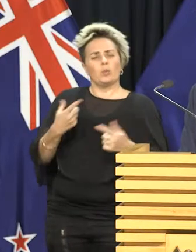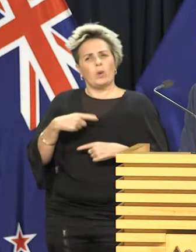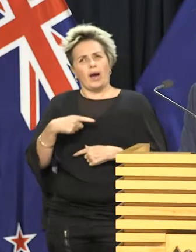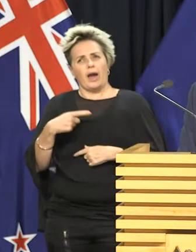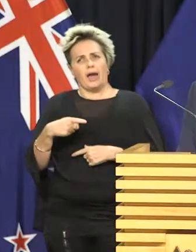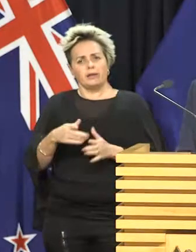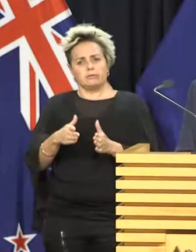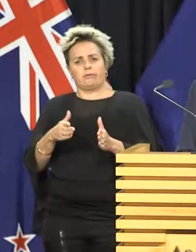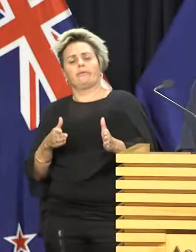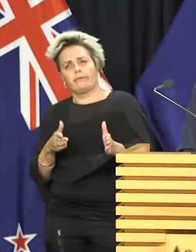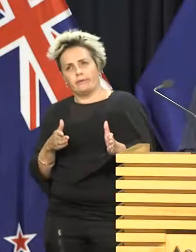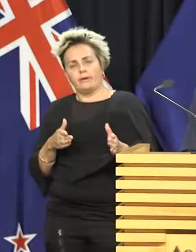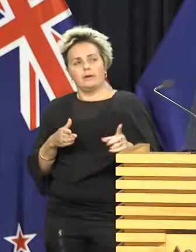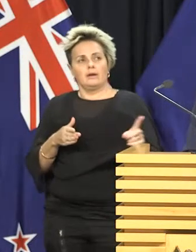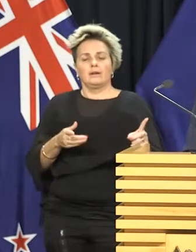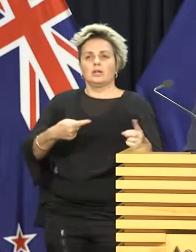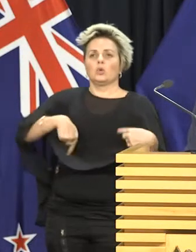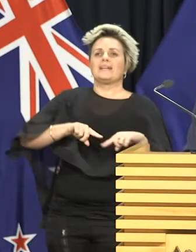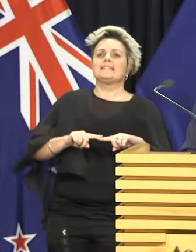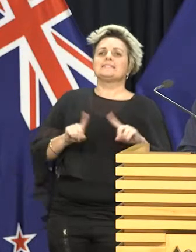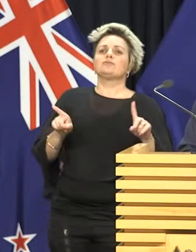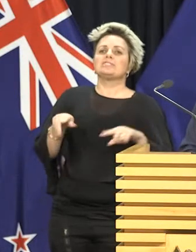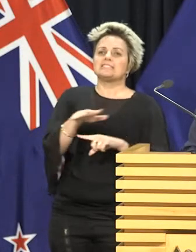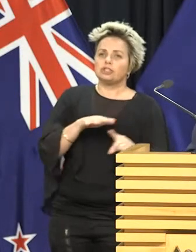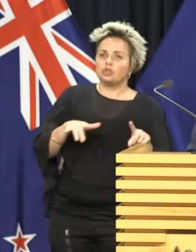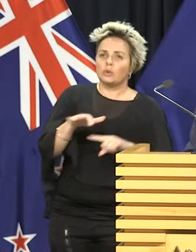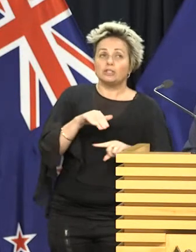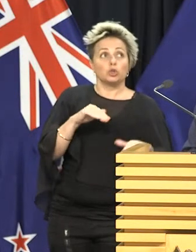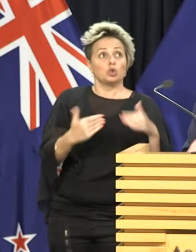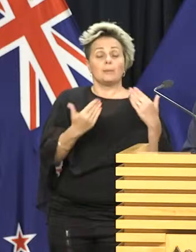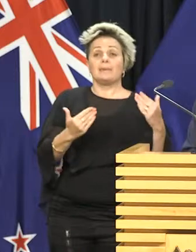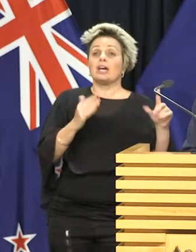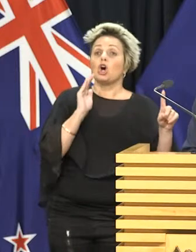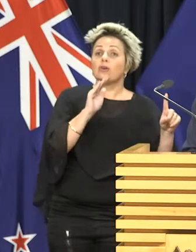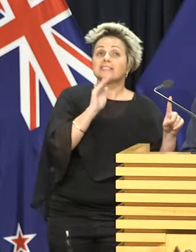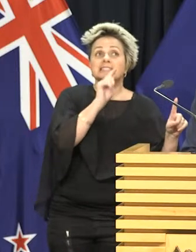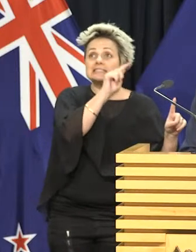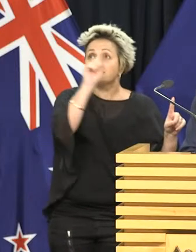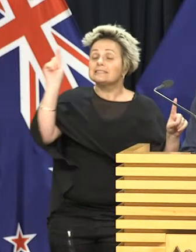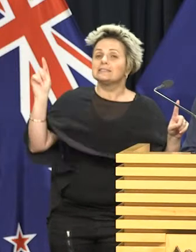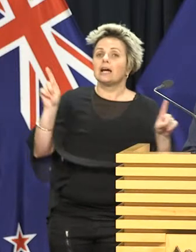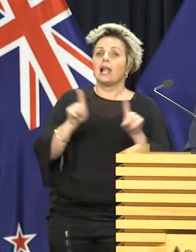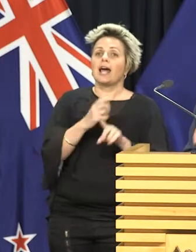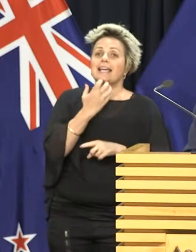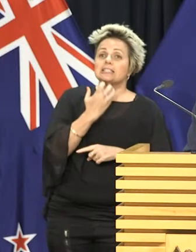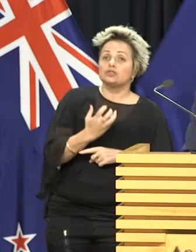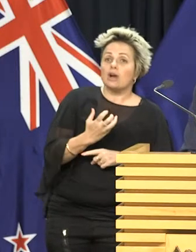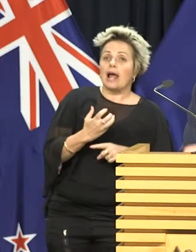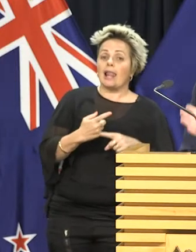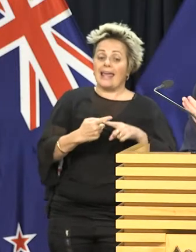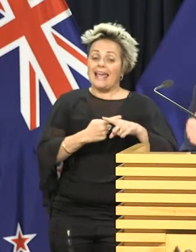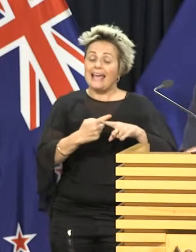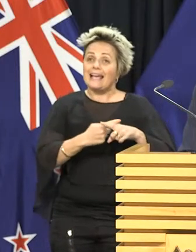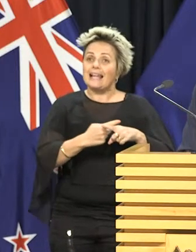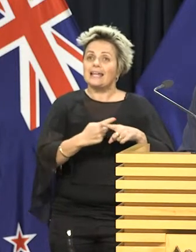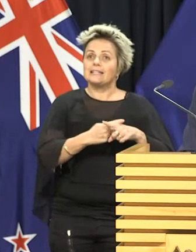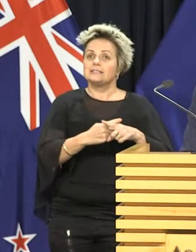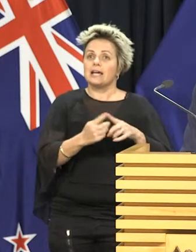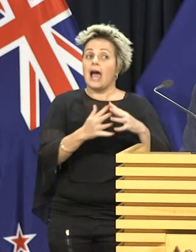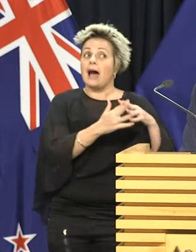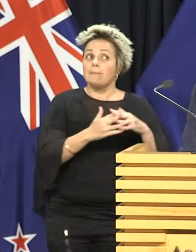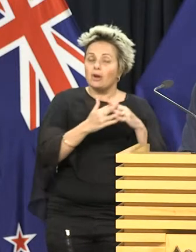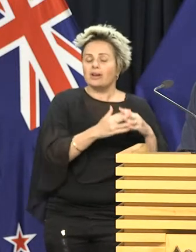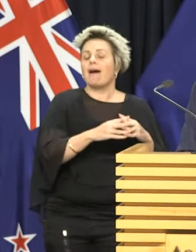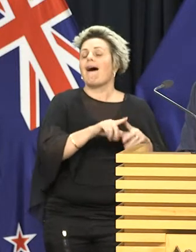that? Well, we're in a very different situation from most other countries, including those like Israel and the UK that I mentioned. The USA is another